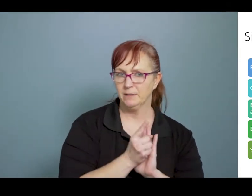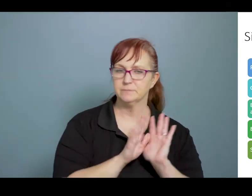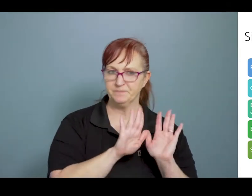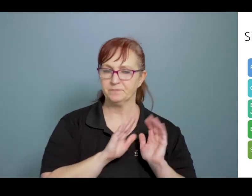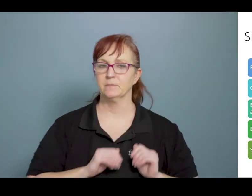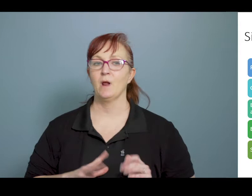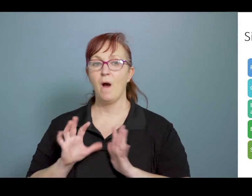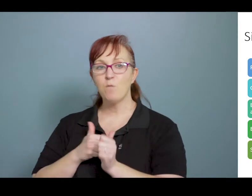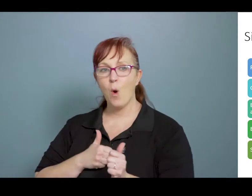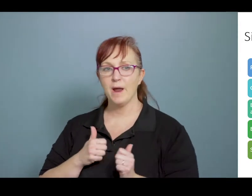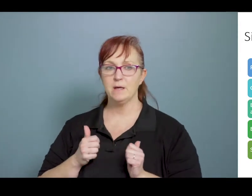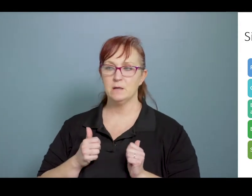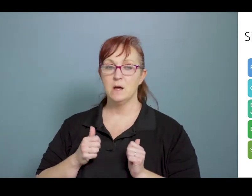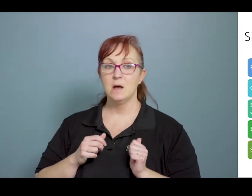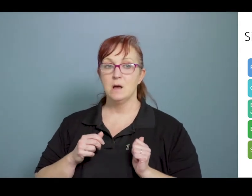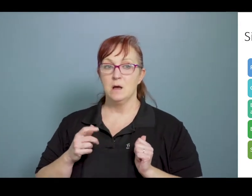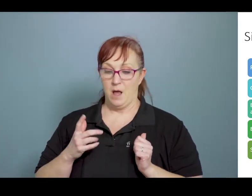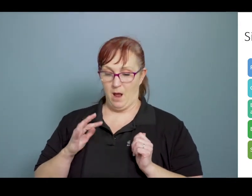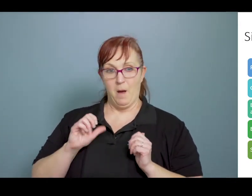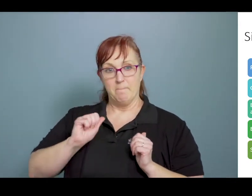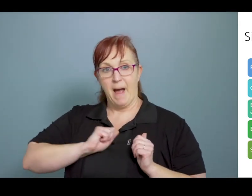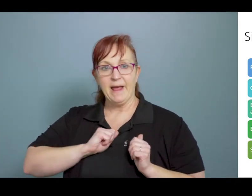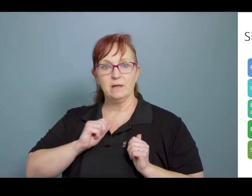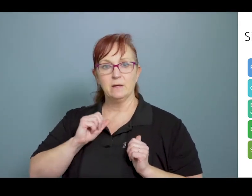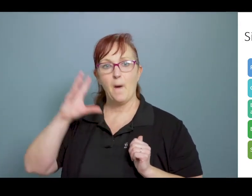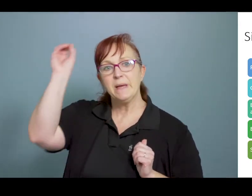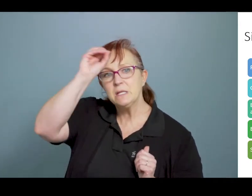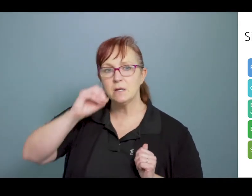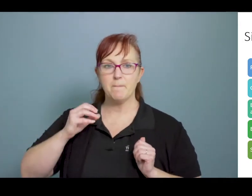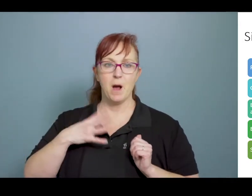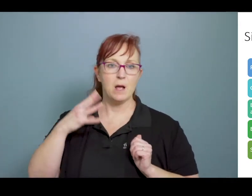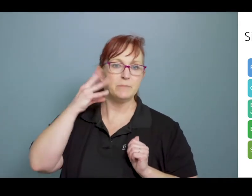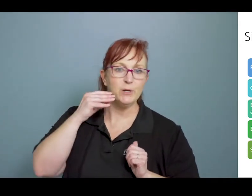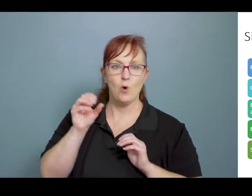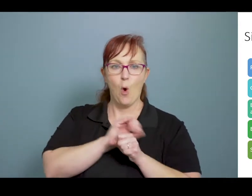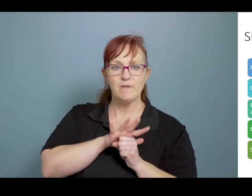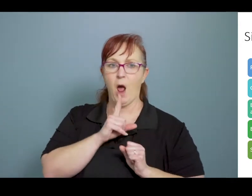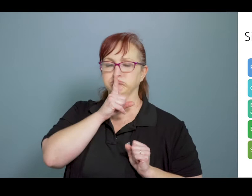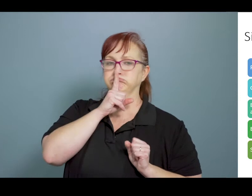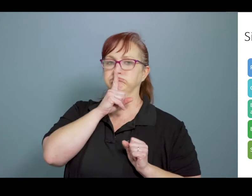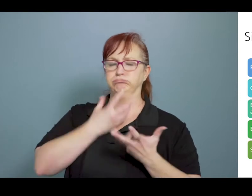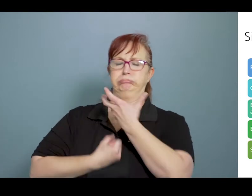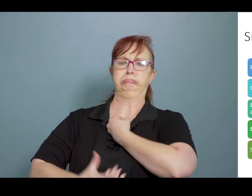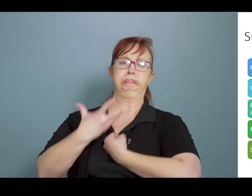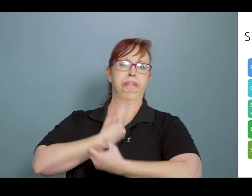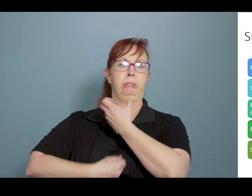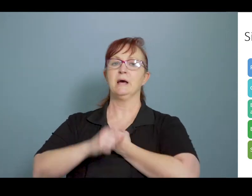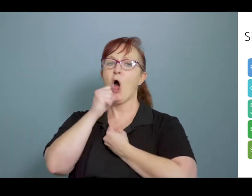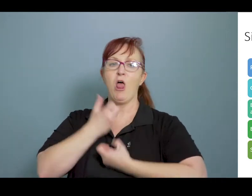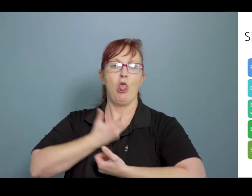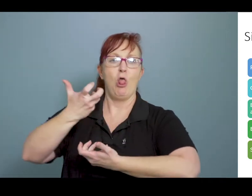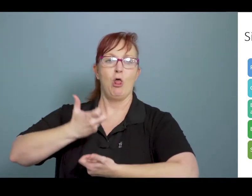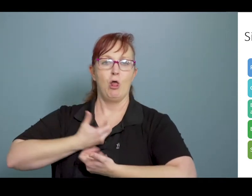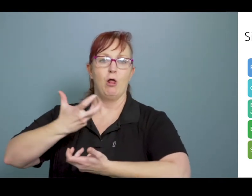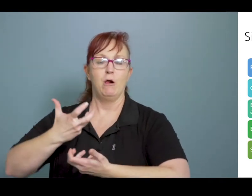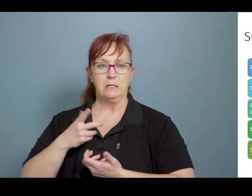Avoiding talking about COVID or other stressors. I think often we can get into